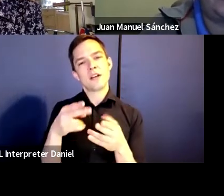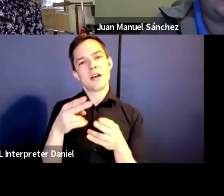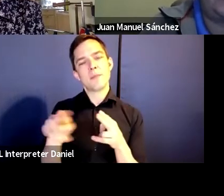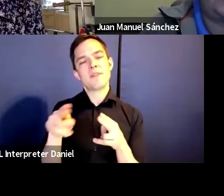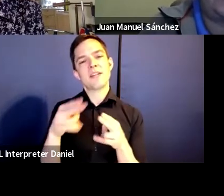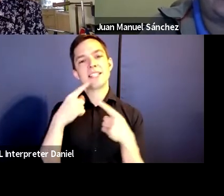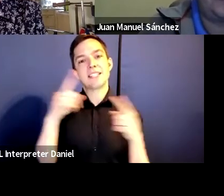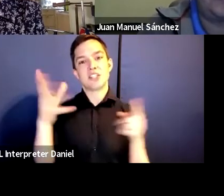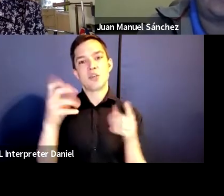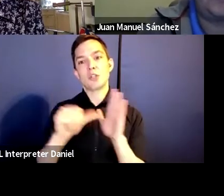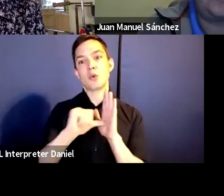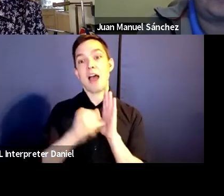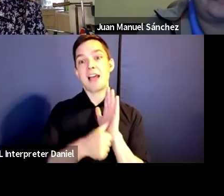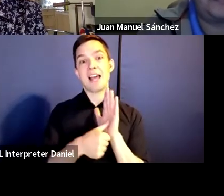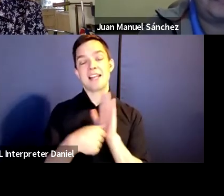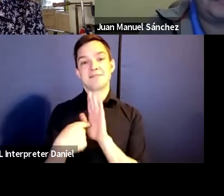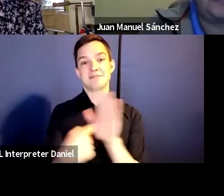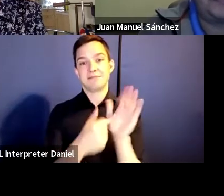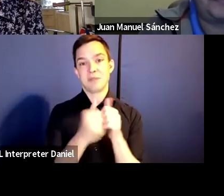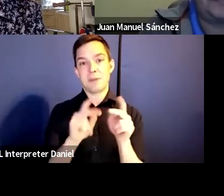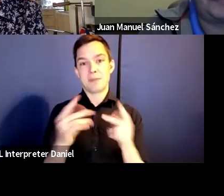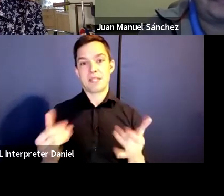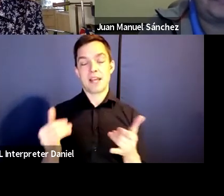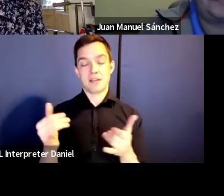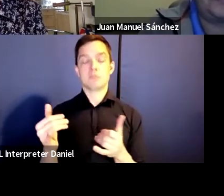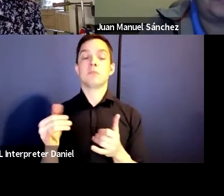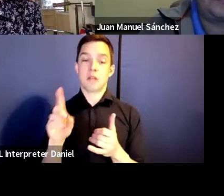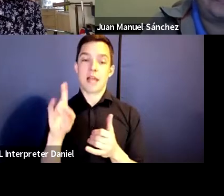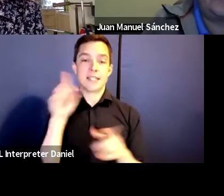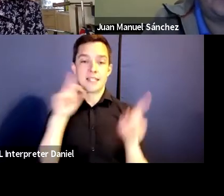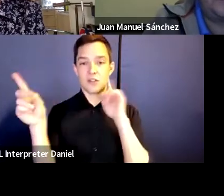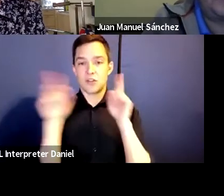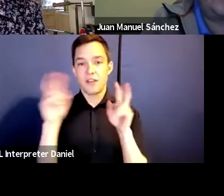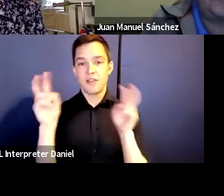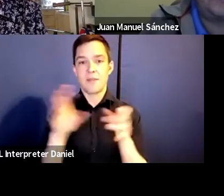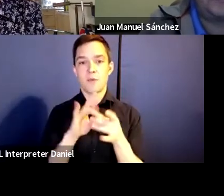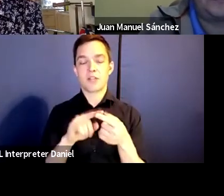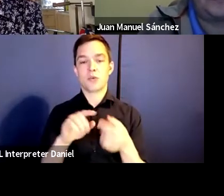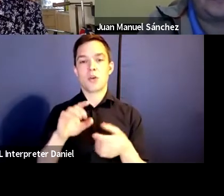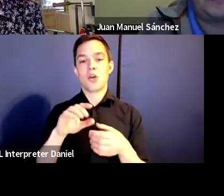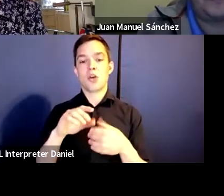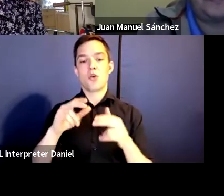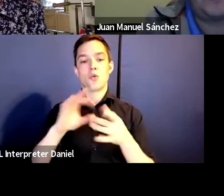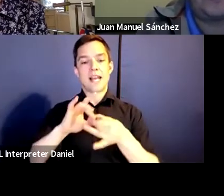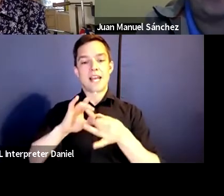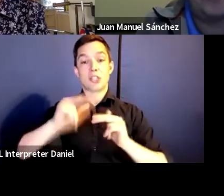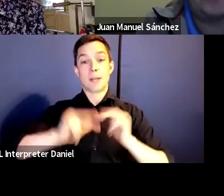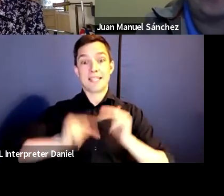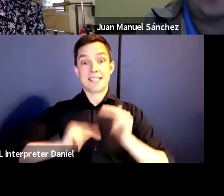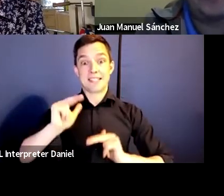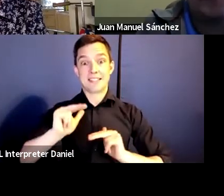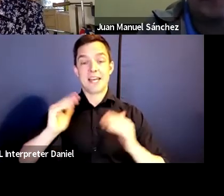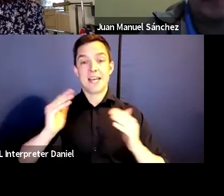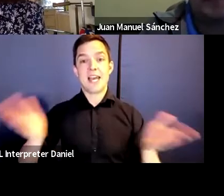for people today? I must say, I did hear a lot of themes around relationship building and elevating